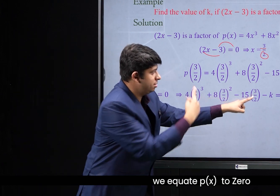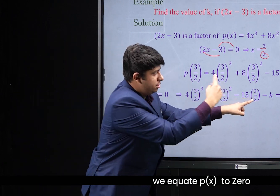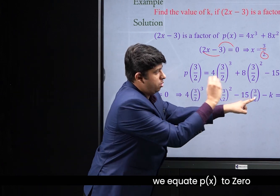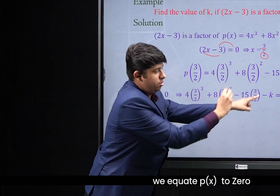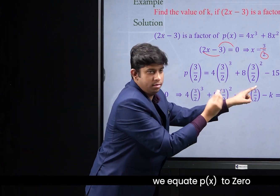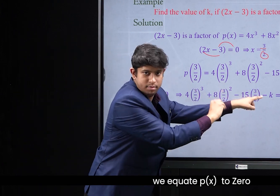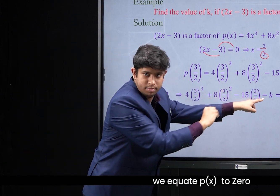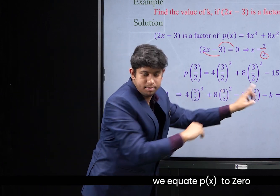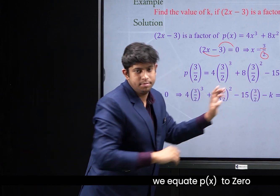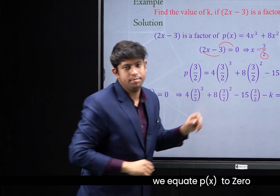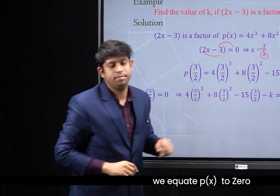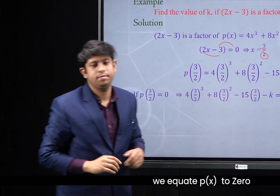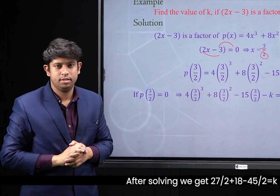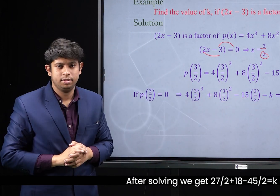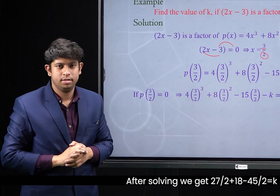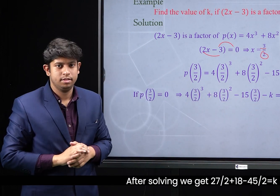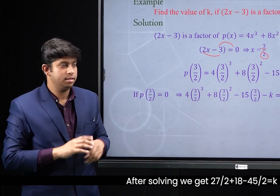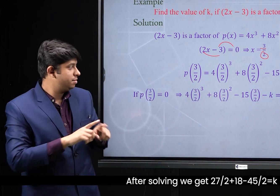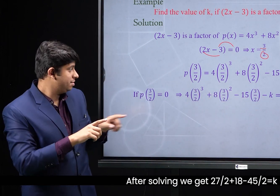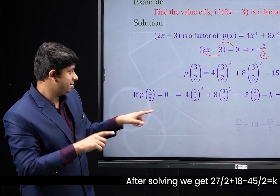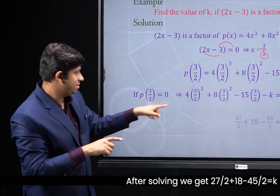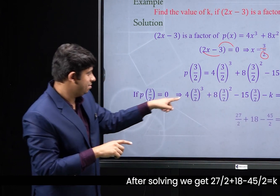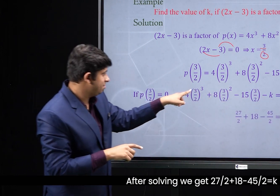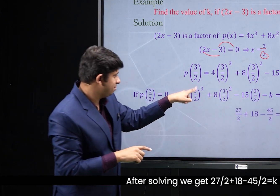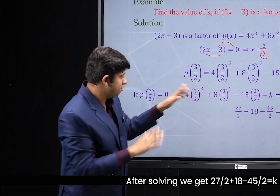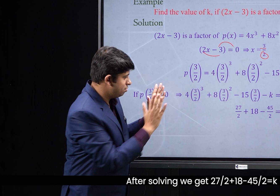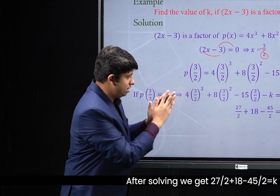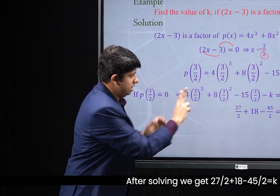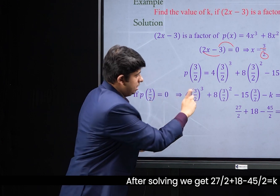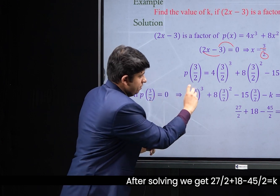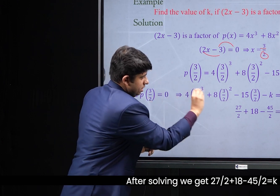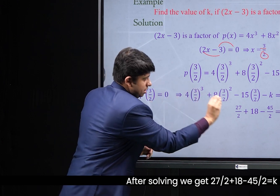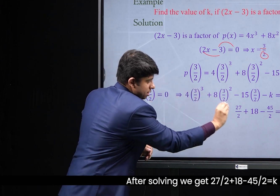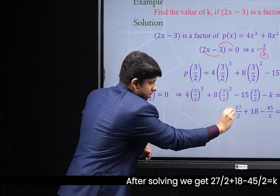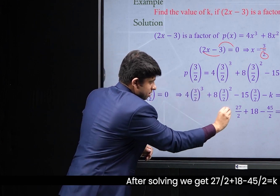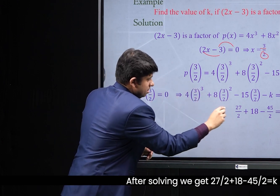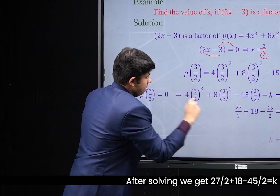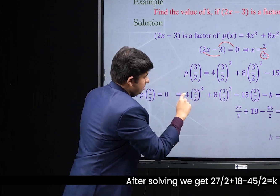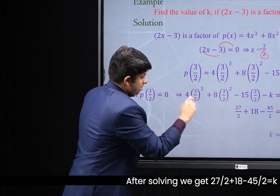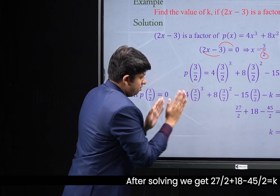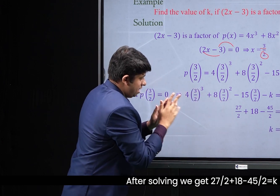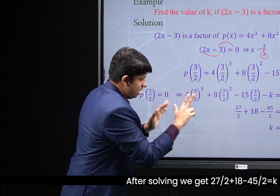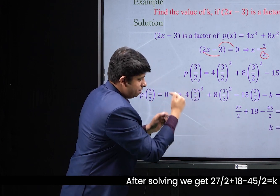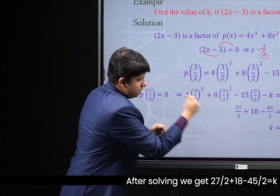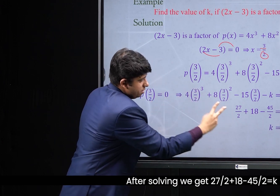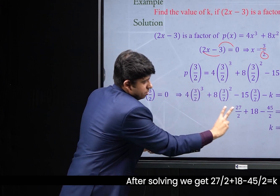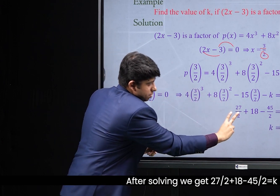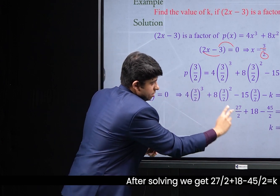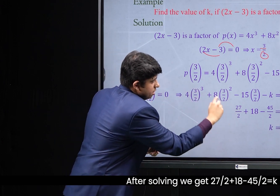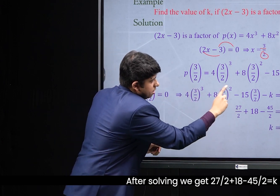0. After solving, we get 27 by 2 plus 18 minus 45 by 2 is equal